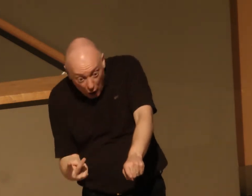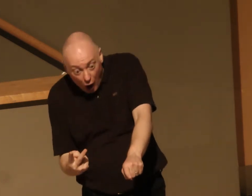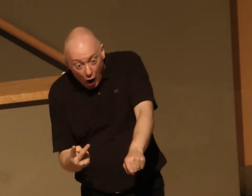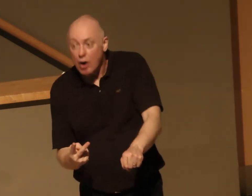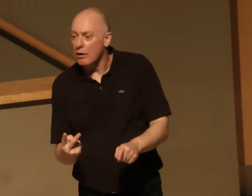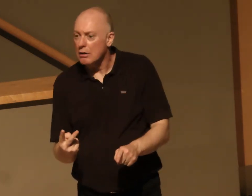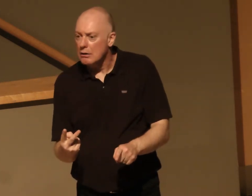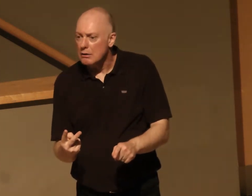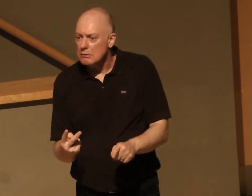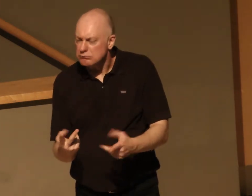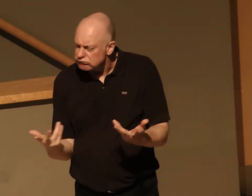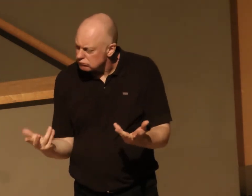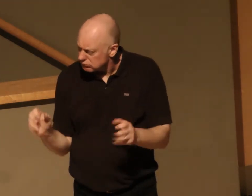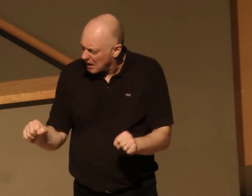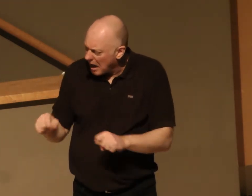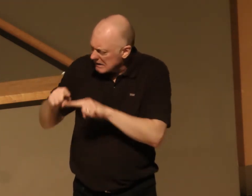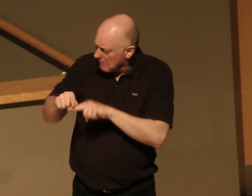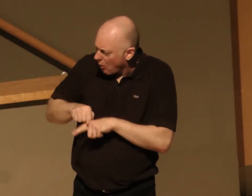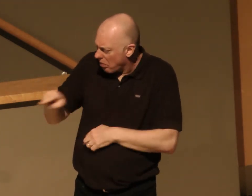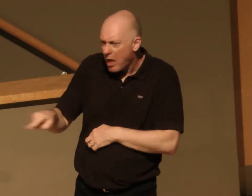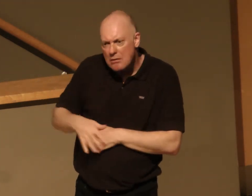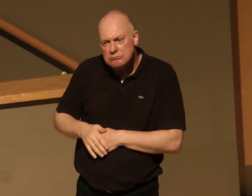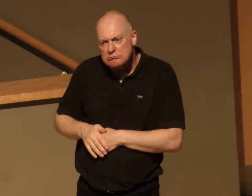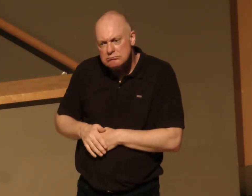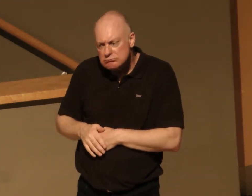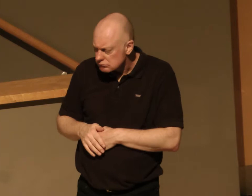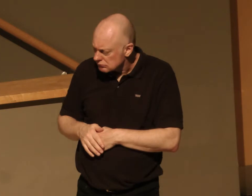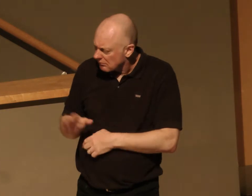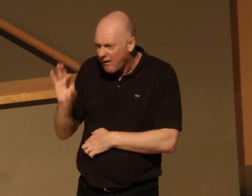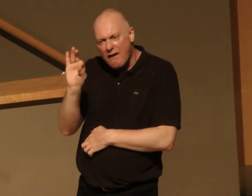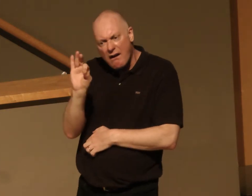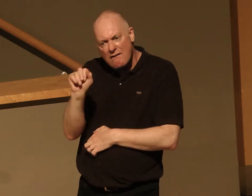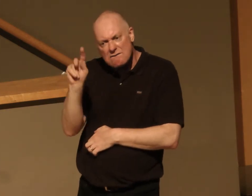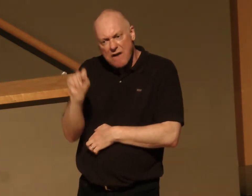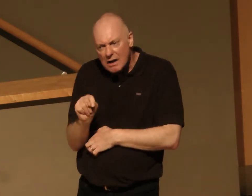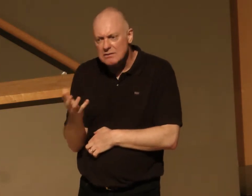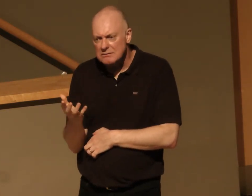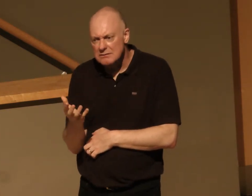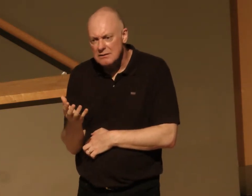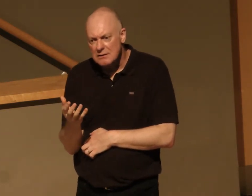reliable, are verifiable historically. Put aside the Bible for a second. They're reliable.